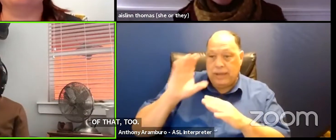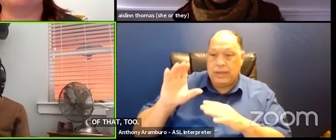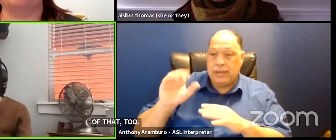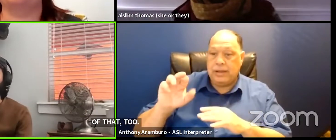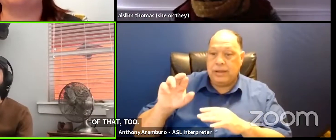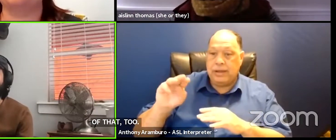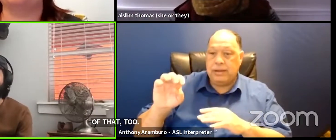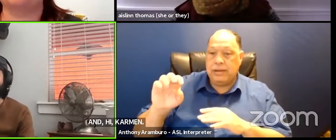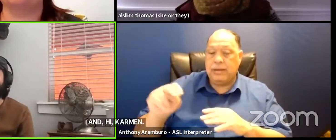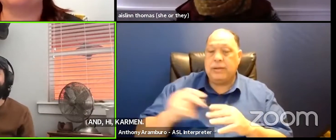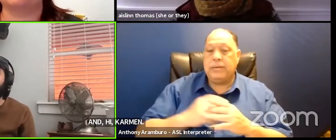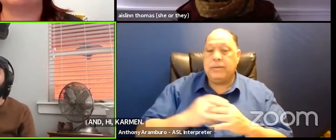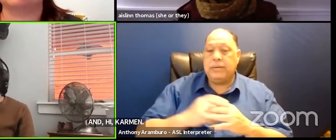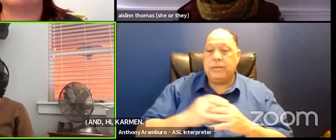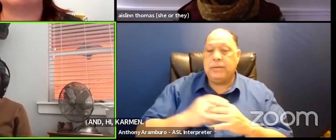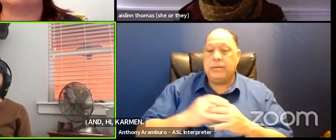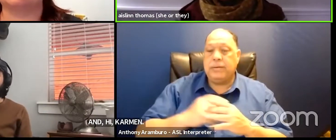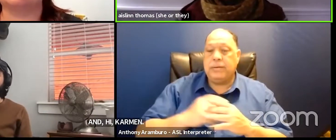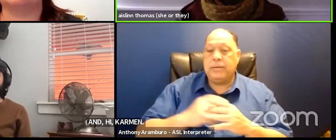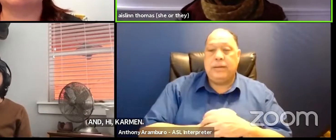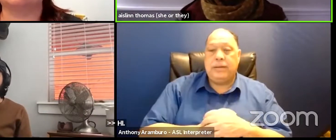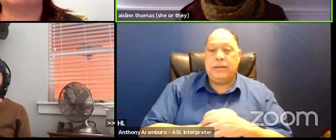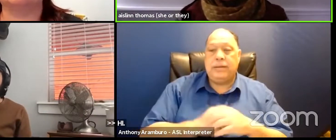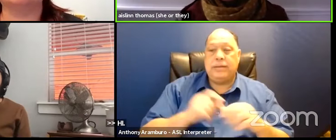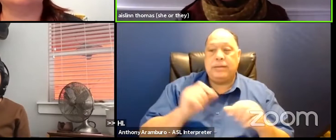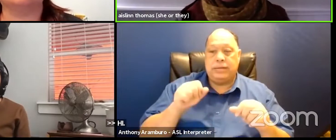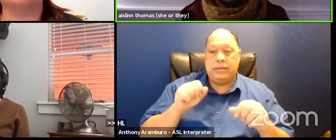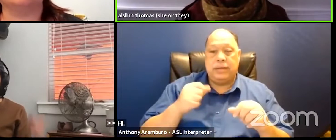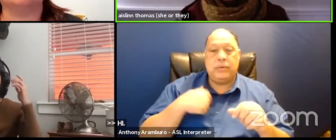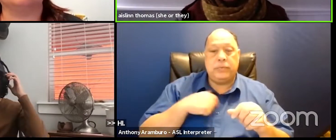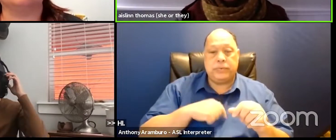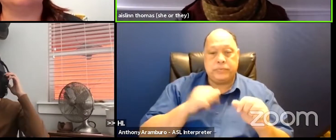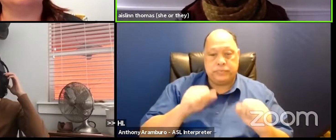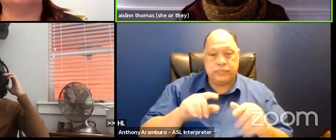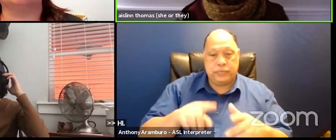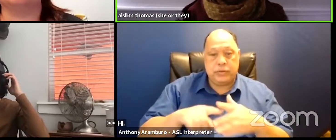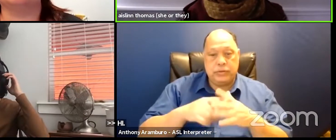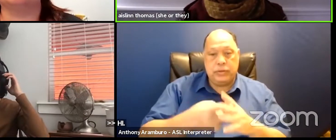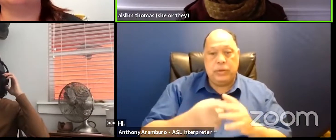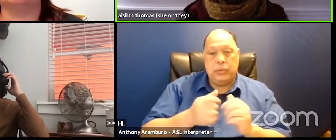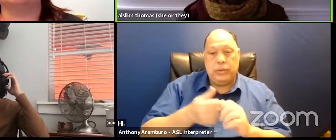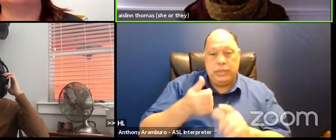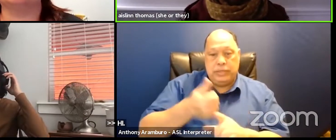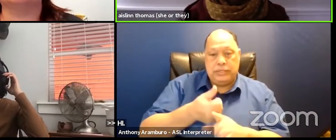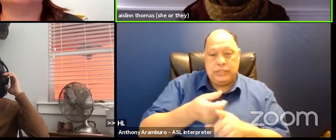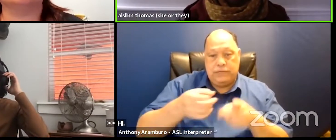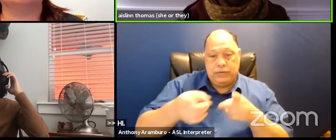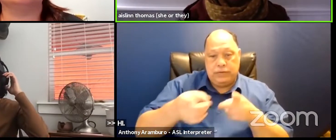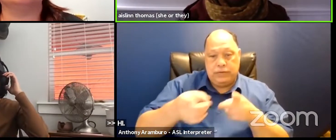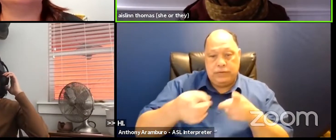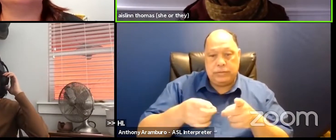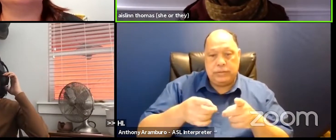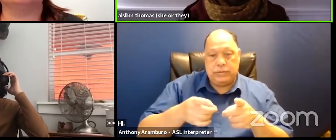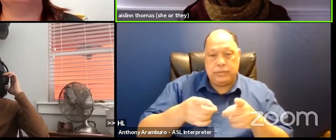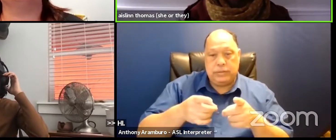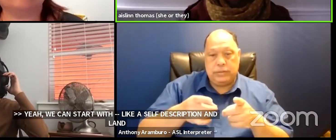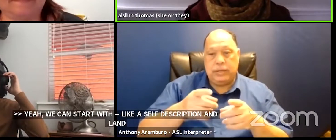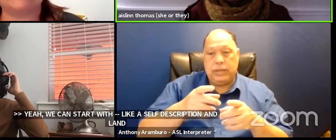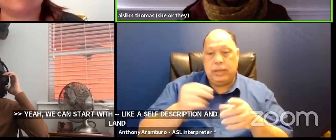Hi. Yeah, we can start with like a self-description and land acknowledgement. Does that sound